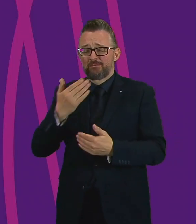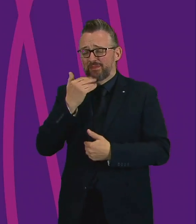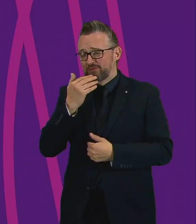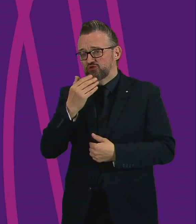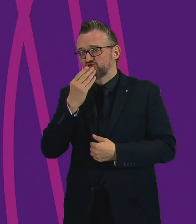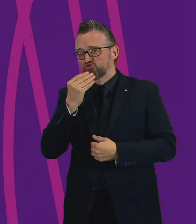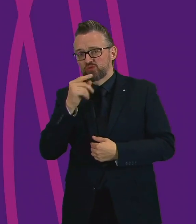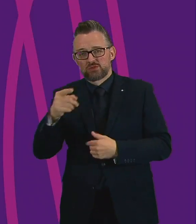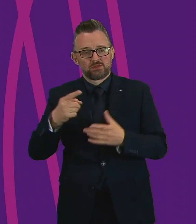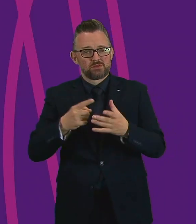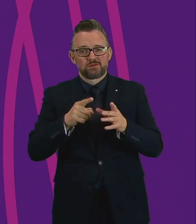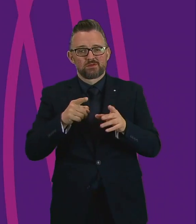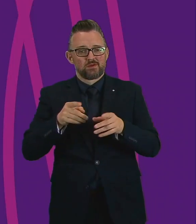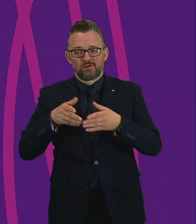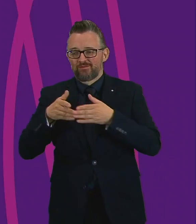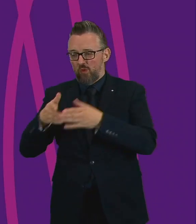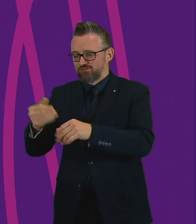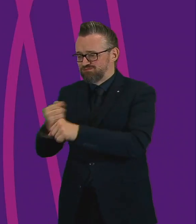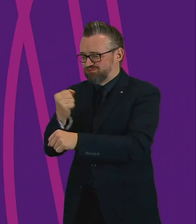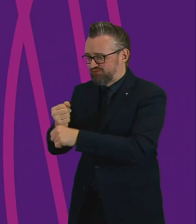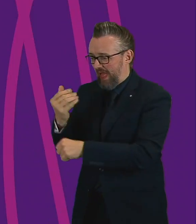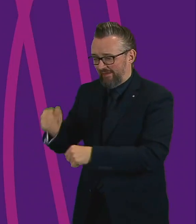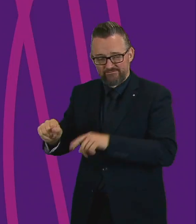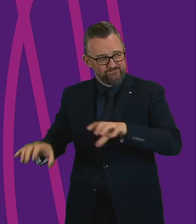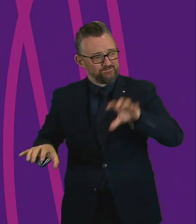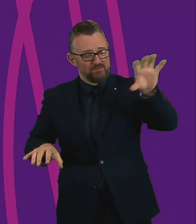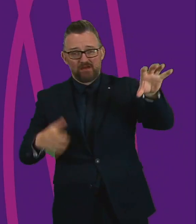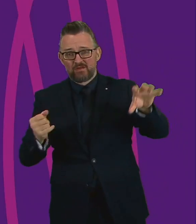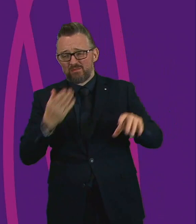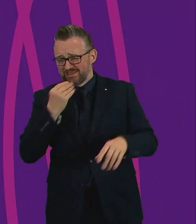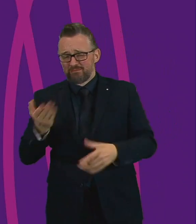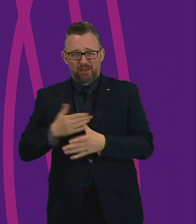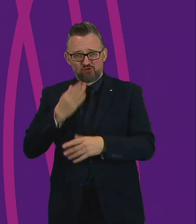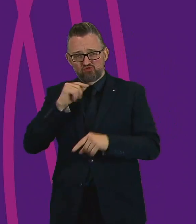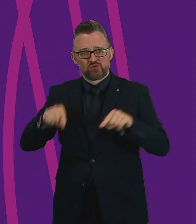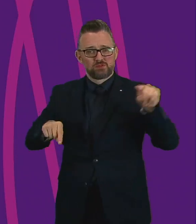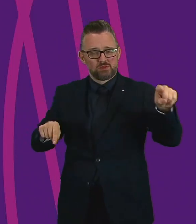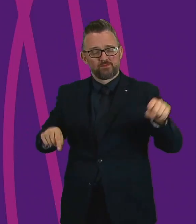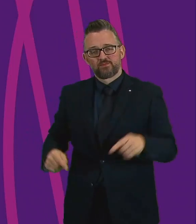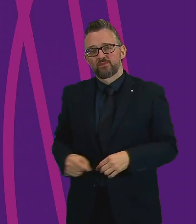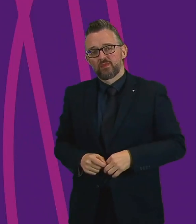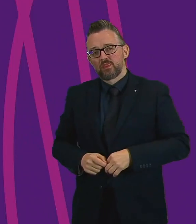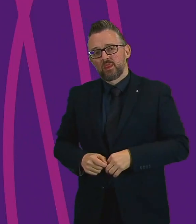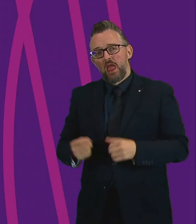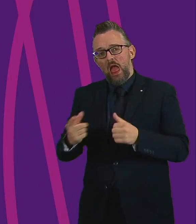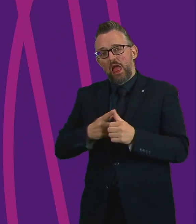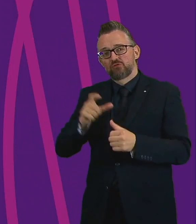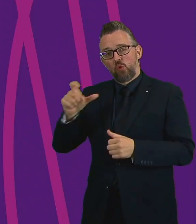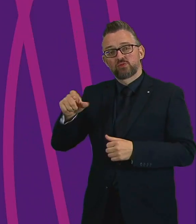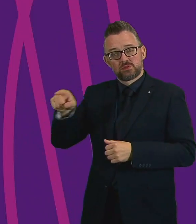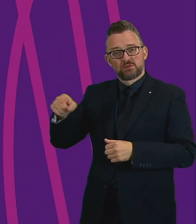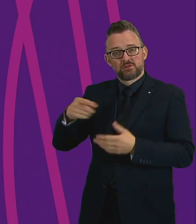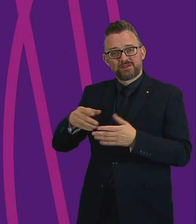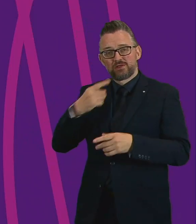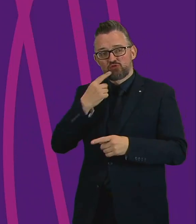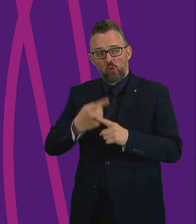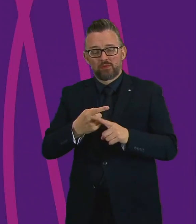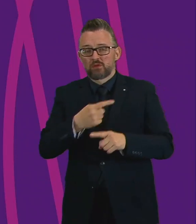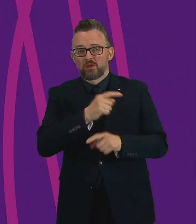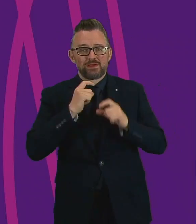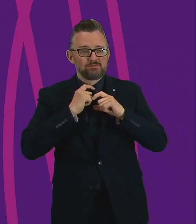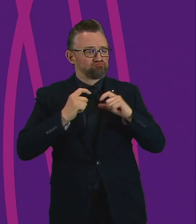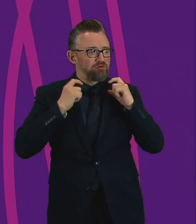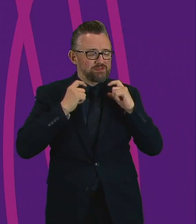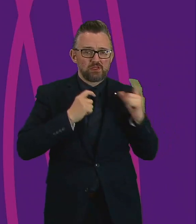on the Forth and other parts of Scotland as well. Angela Constance drawn inspiration from Preston and